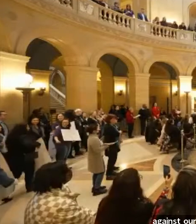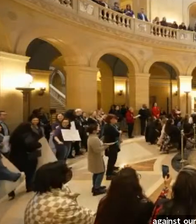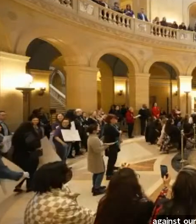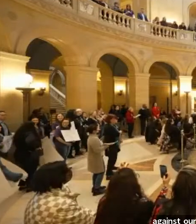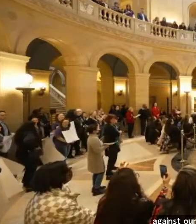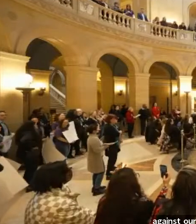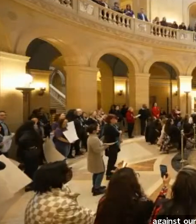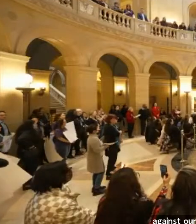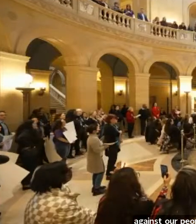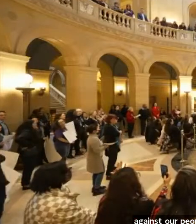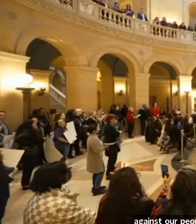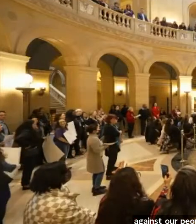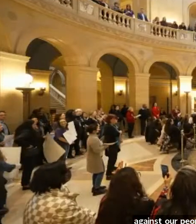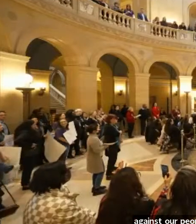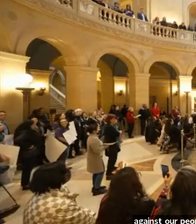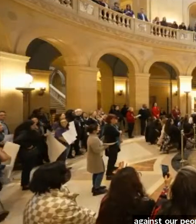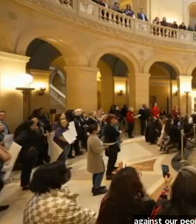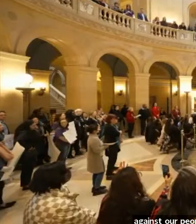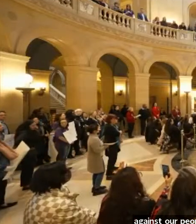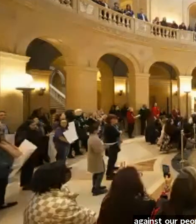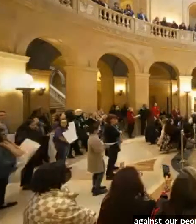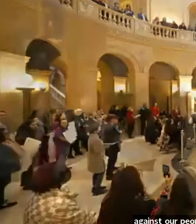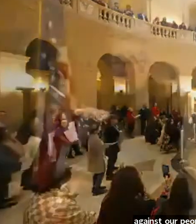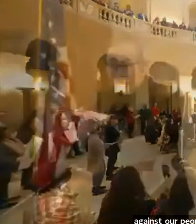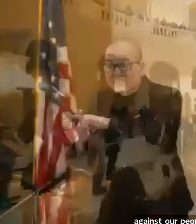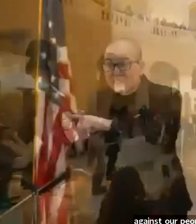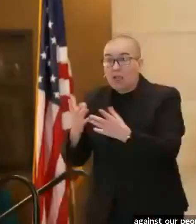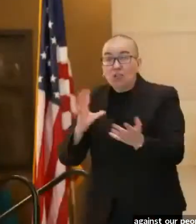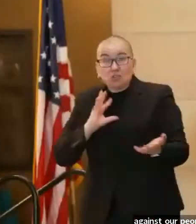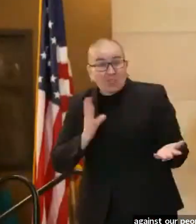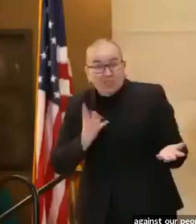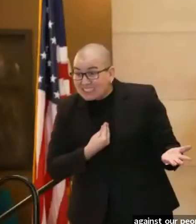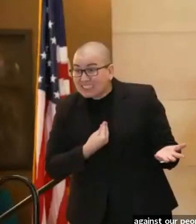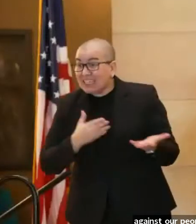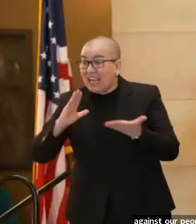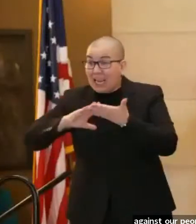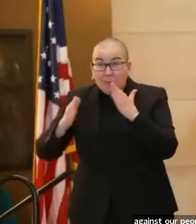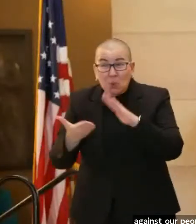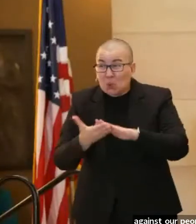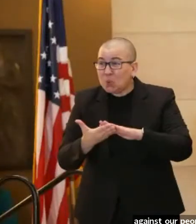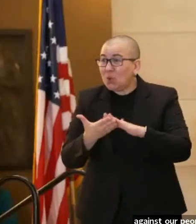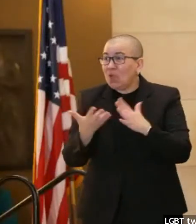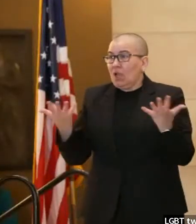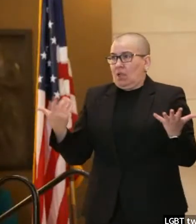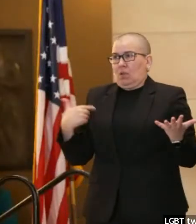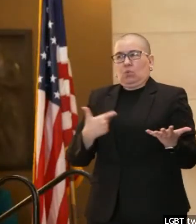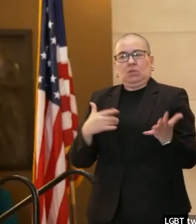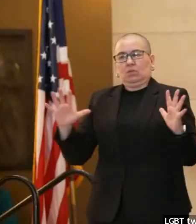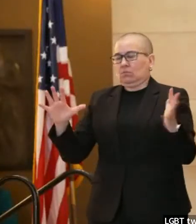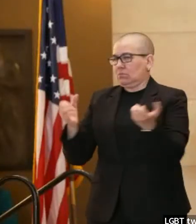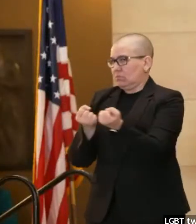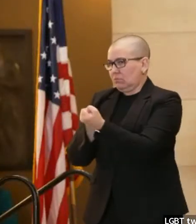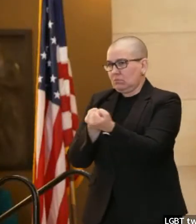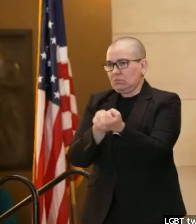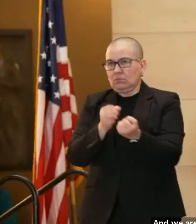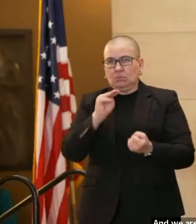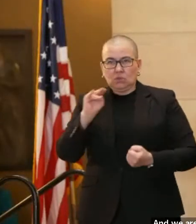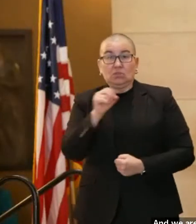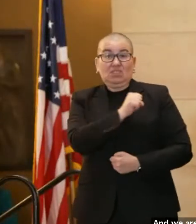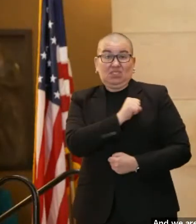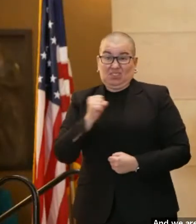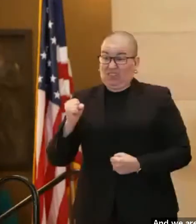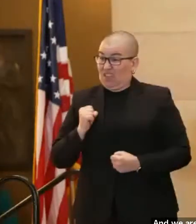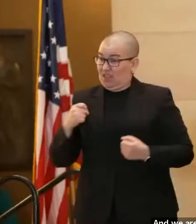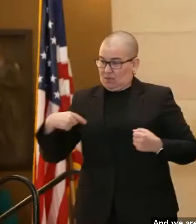LGBT2S plus and trans communities, and we are here in the Minnesota Senate and House dedicated